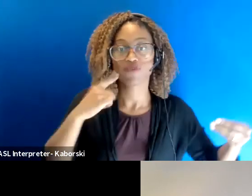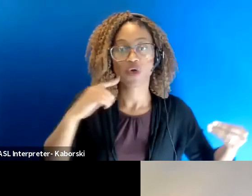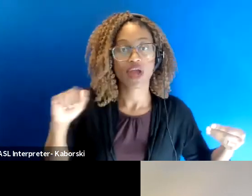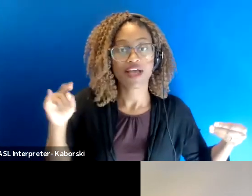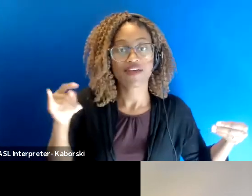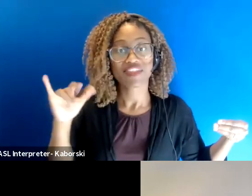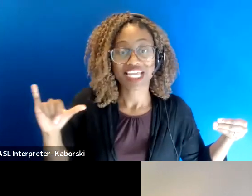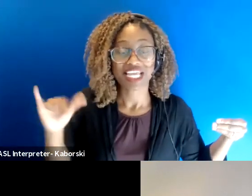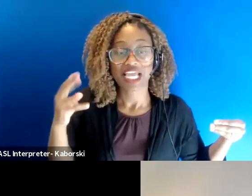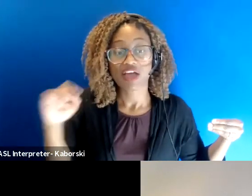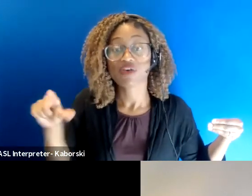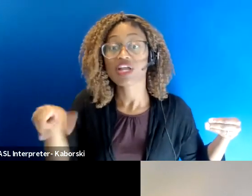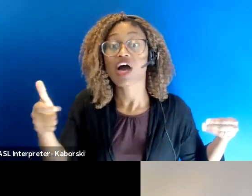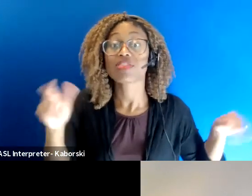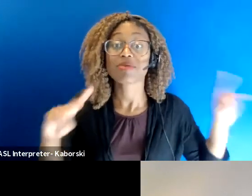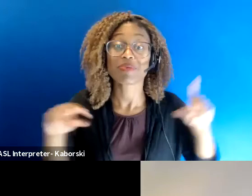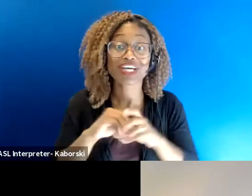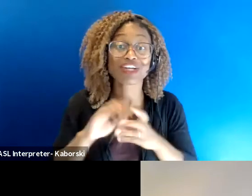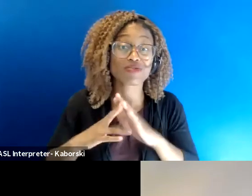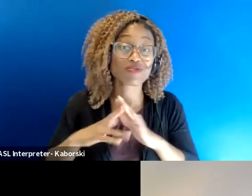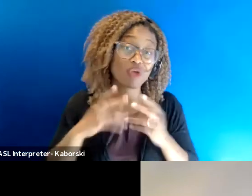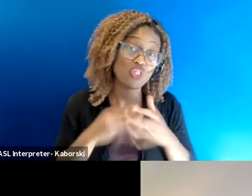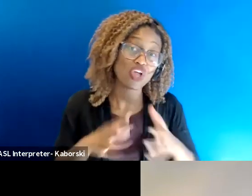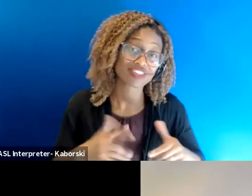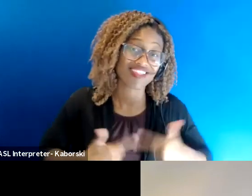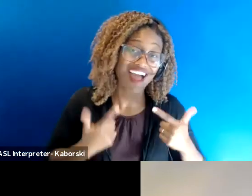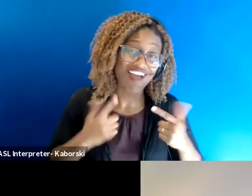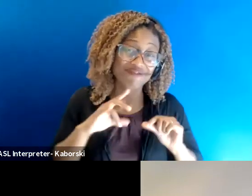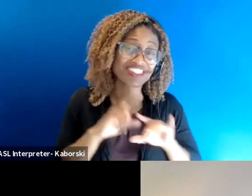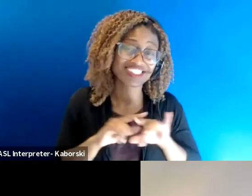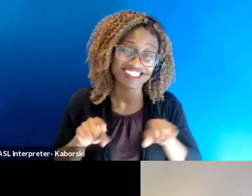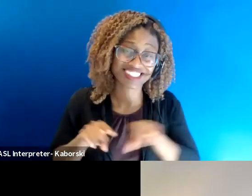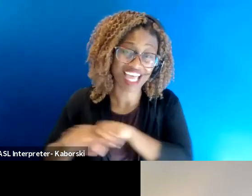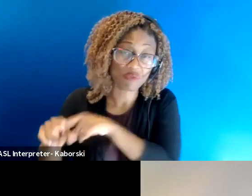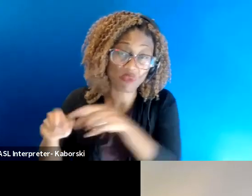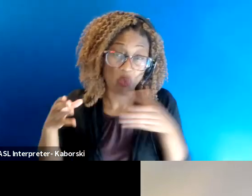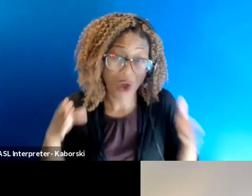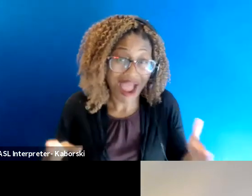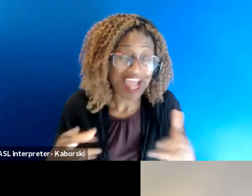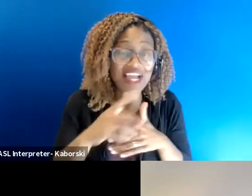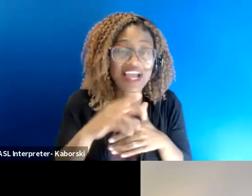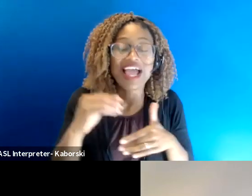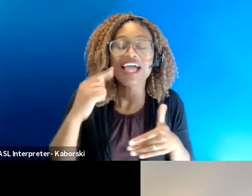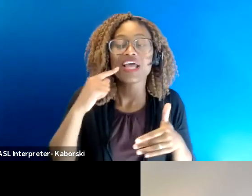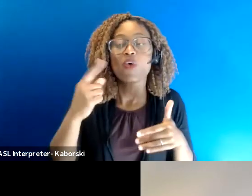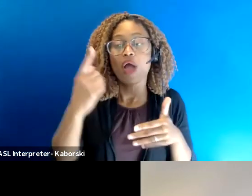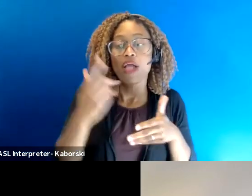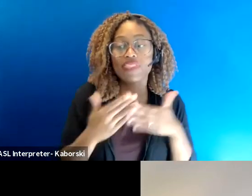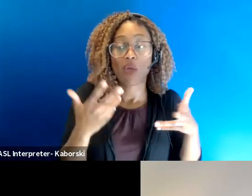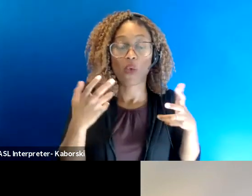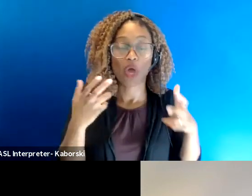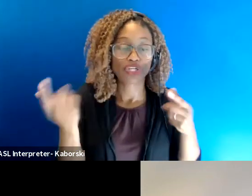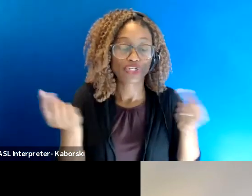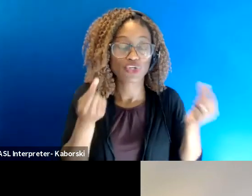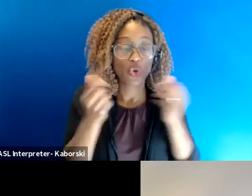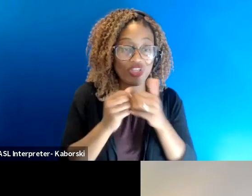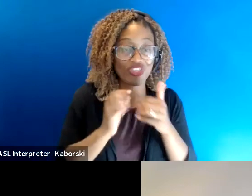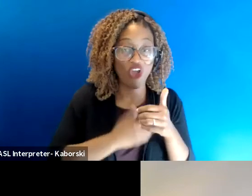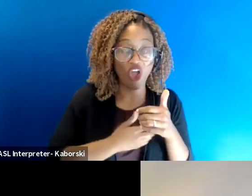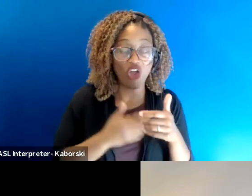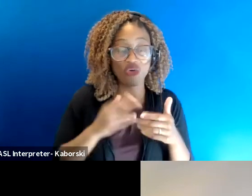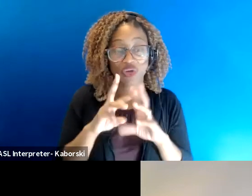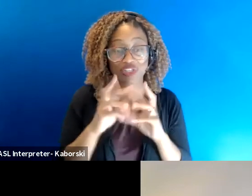away in the same way. And I know one thing we want to do with our workshop, it's